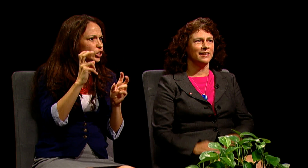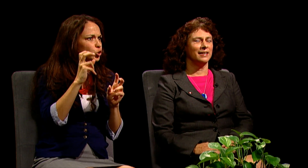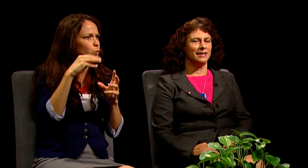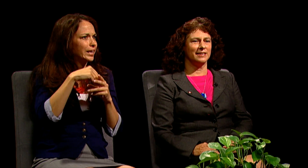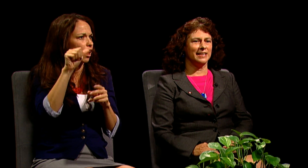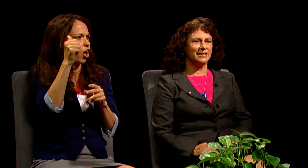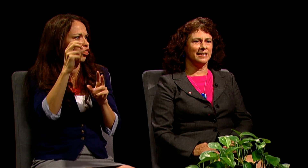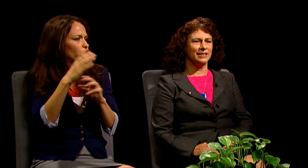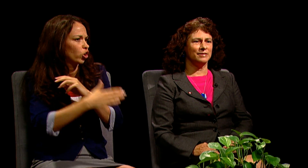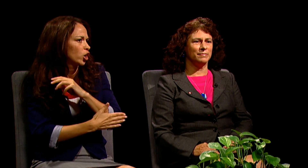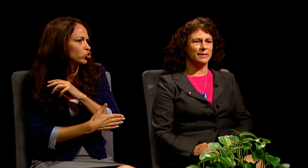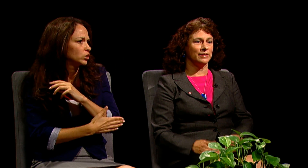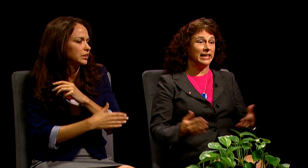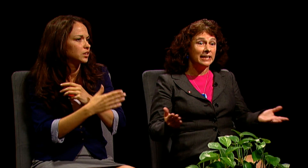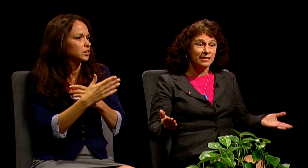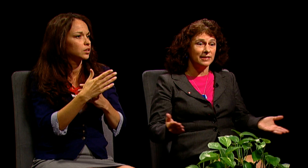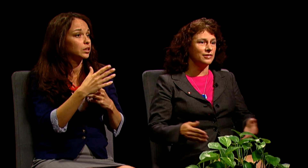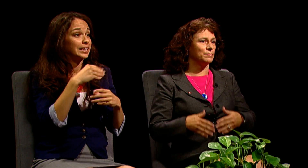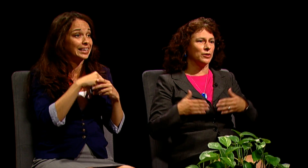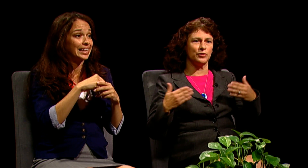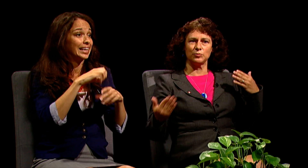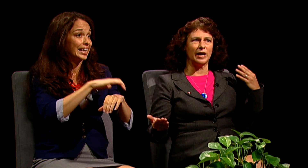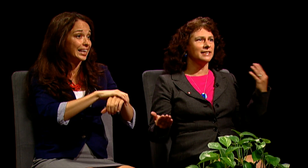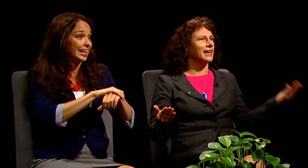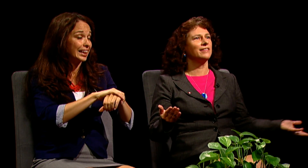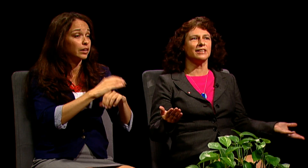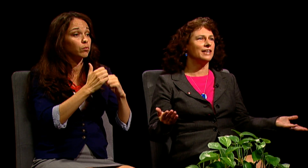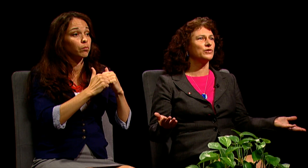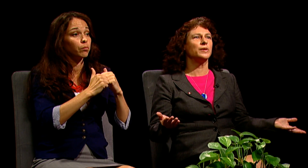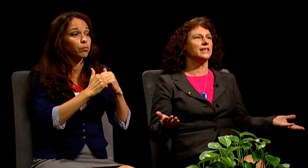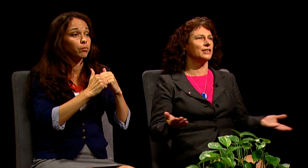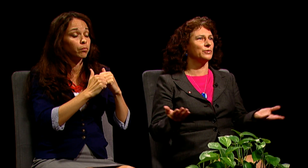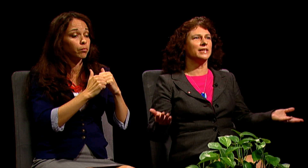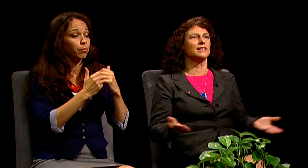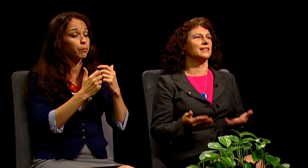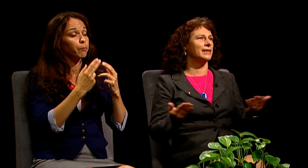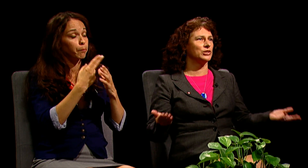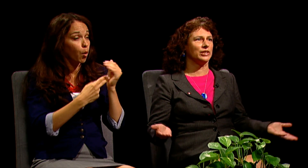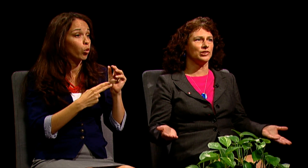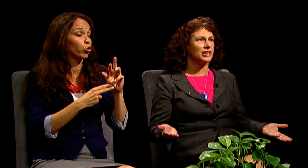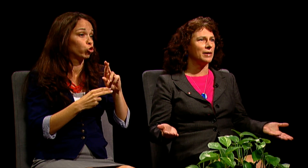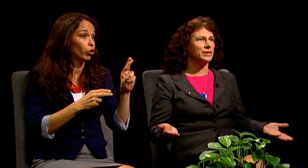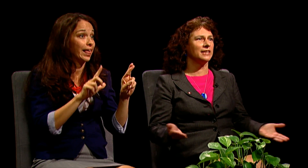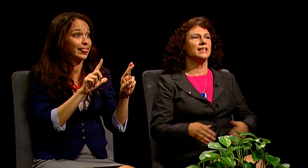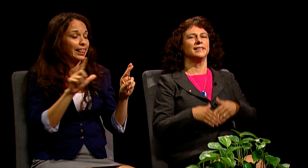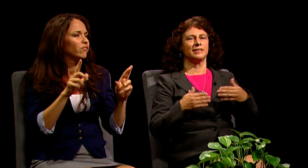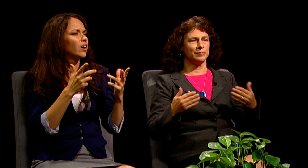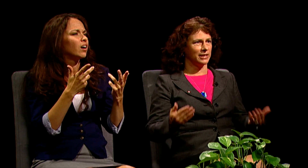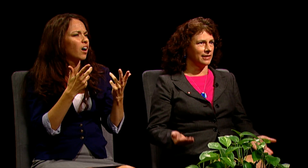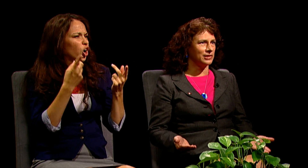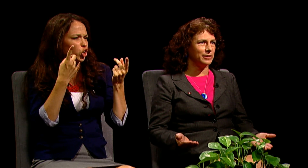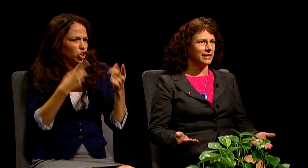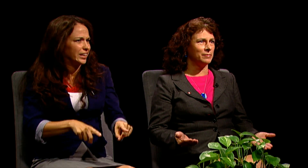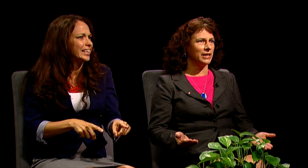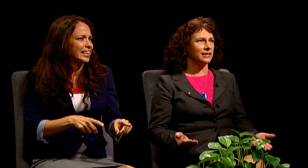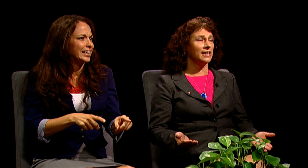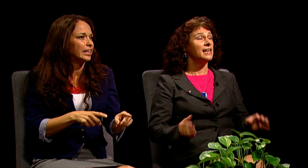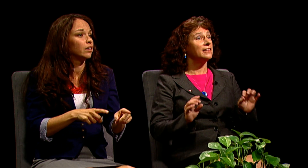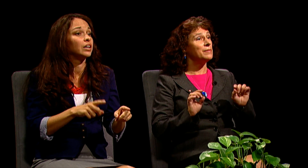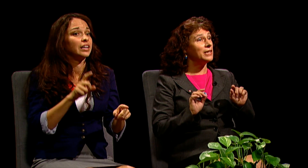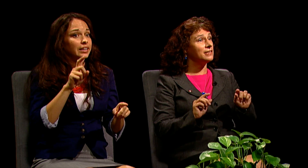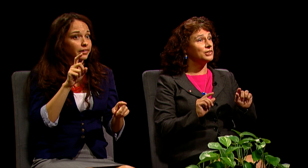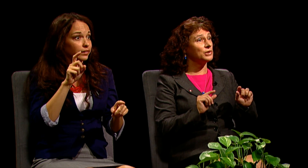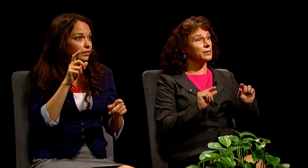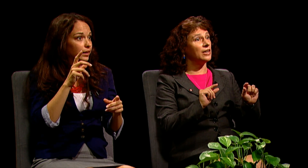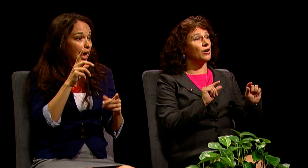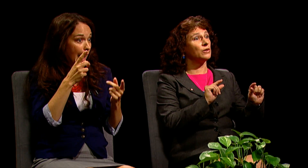countries. In England, both the right and the left wing agree that climate change is happening, something has to be done about it.